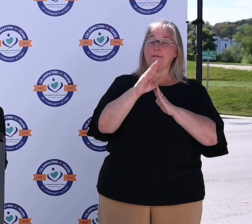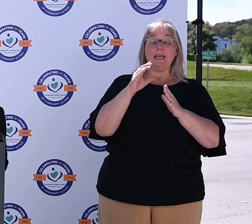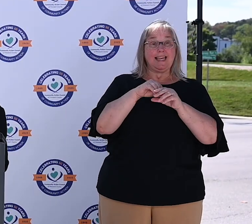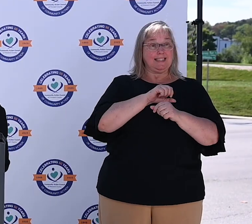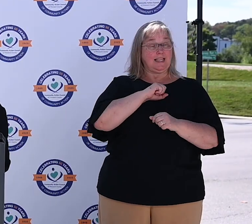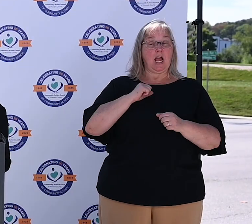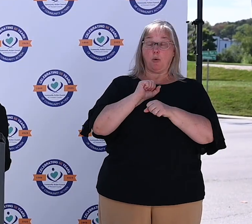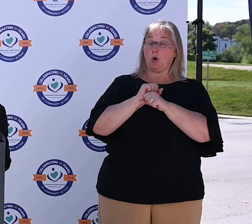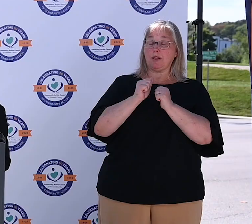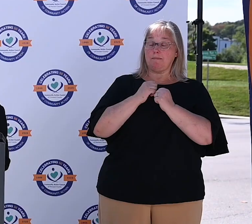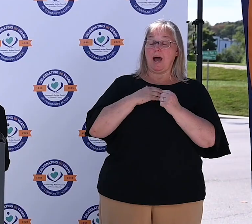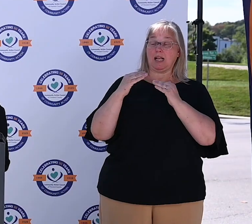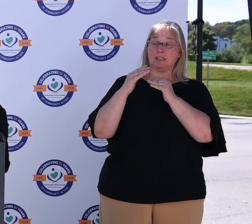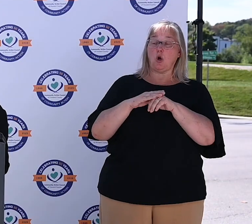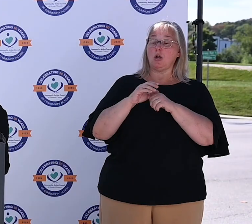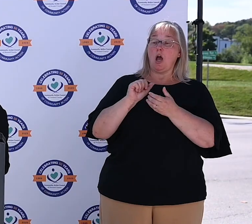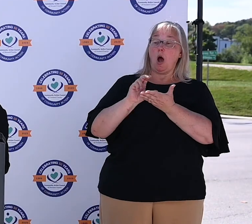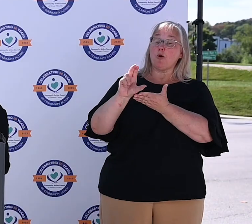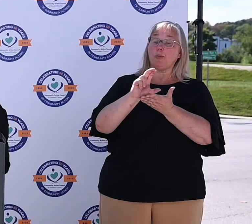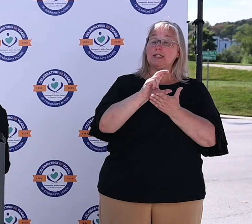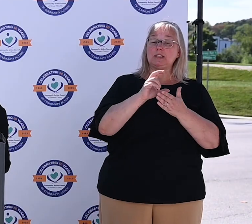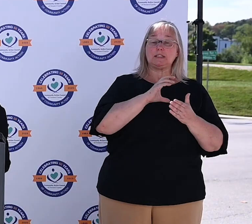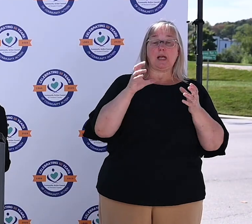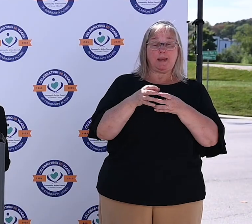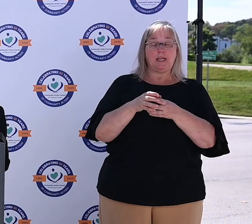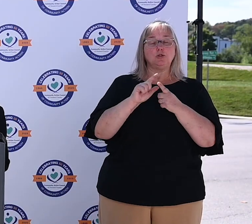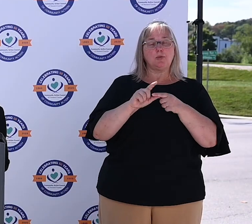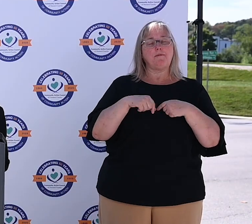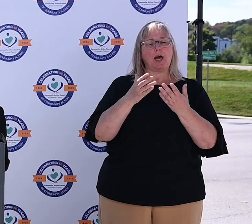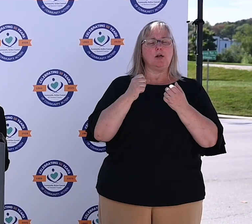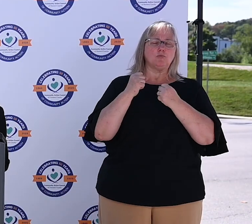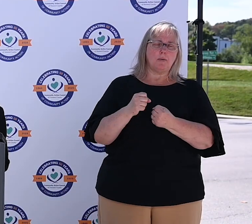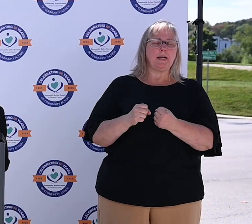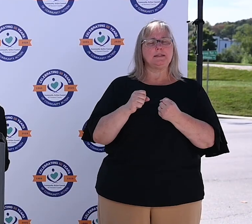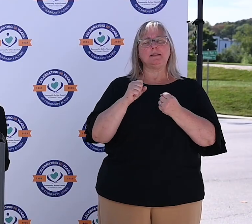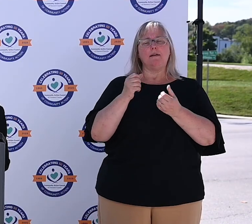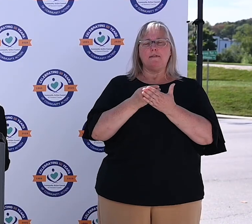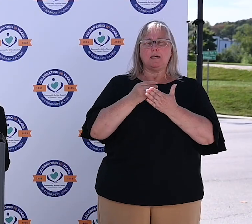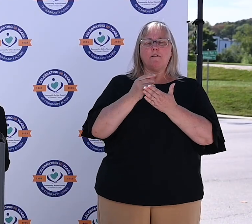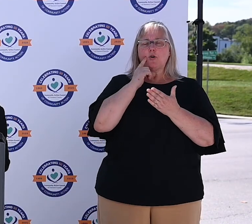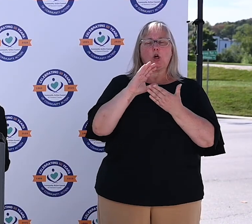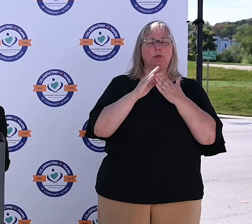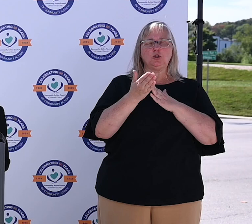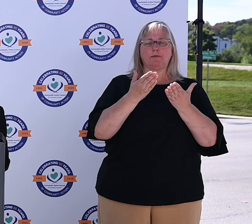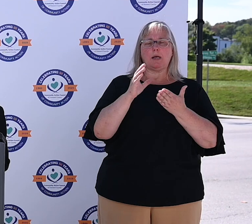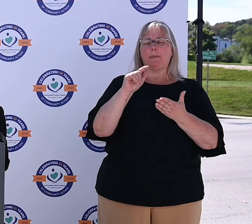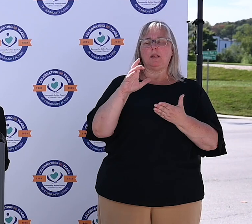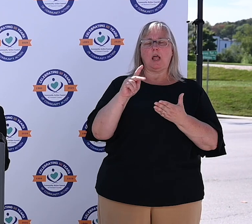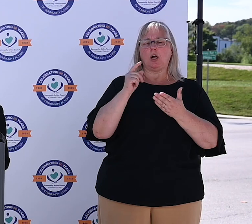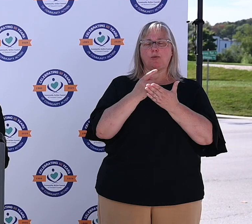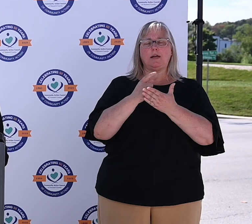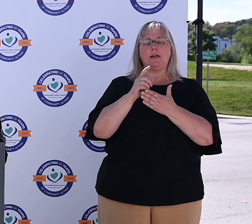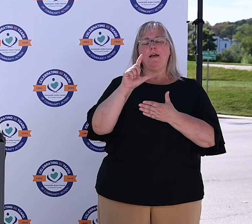with my colleagues on the Appropriations Committee to provide robust funding for the Community Services Block Grant in fiscal year 2026 Senate